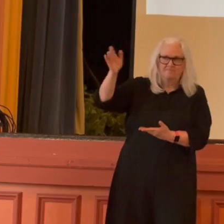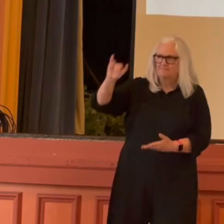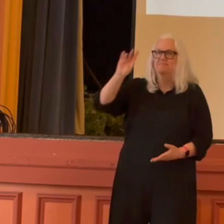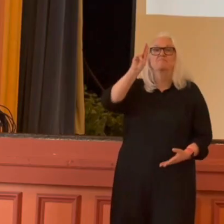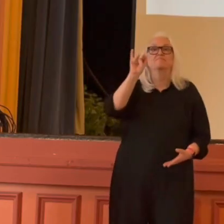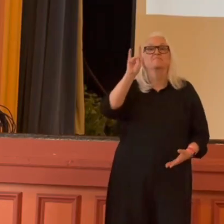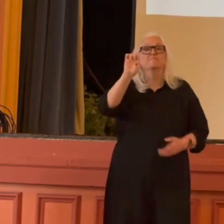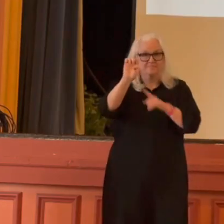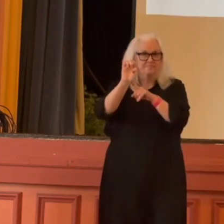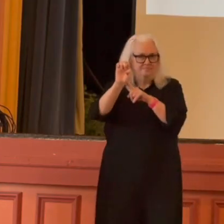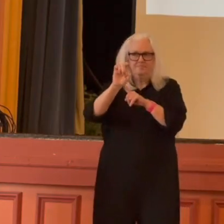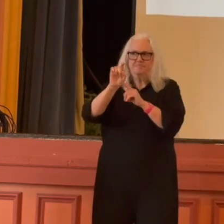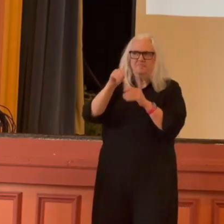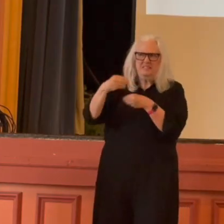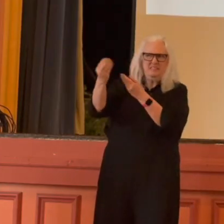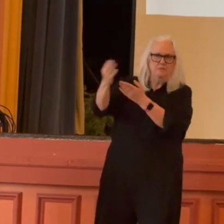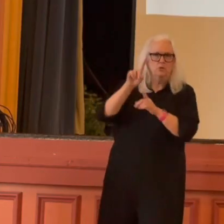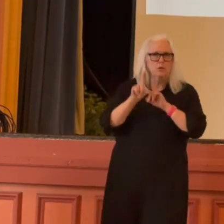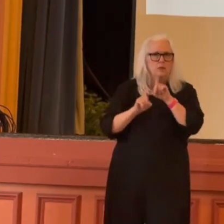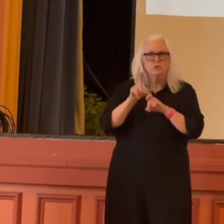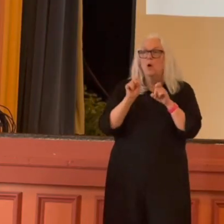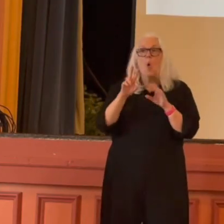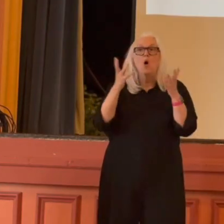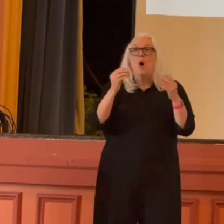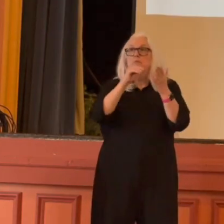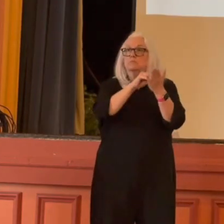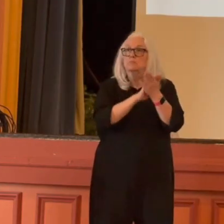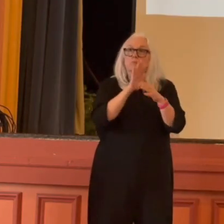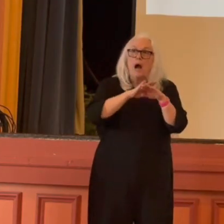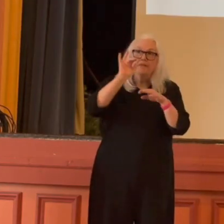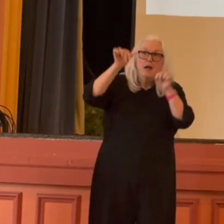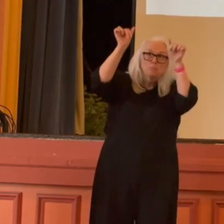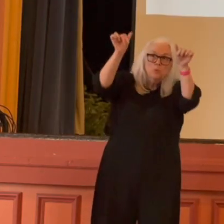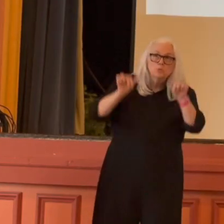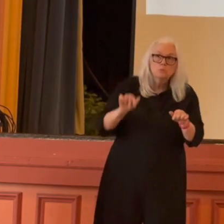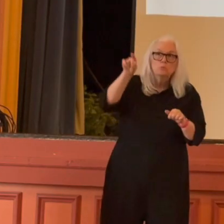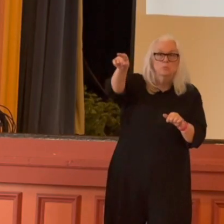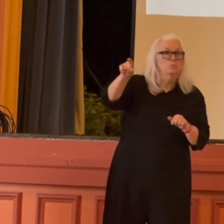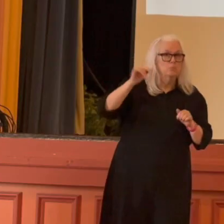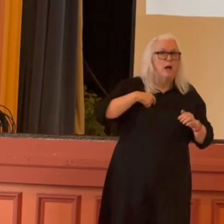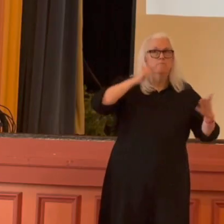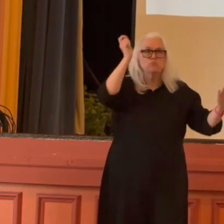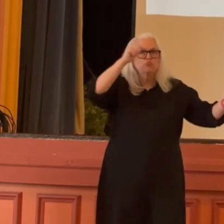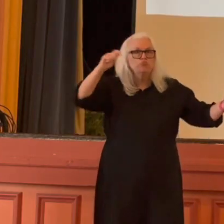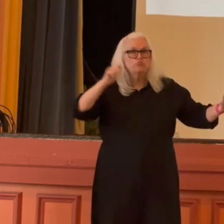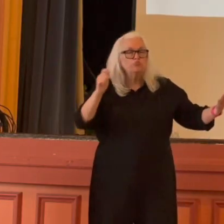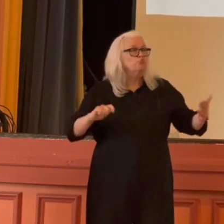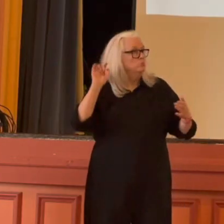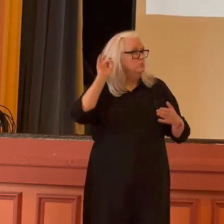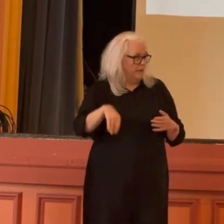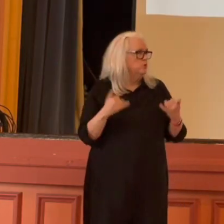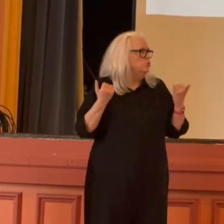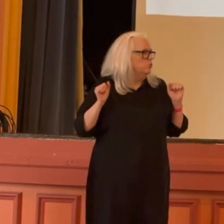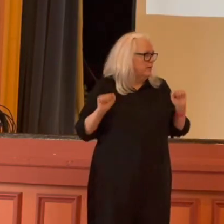sure Kate gets these questions, or if you want to put them on a poster board, that's just fine as well. And any additional questions